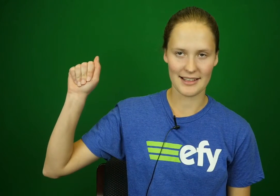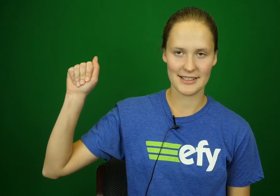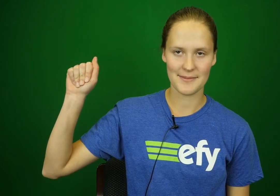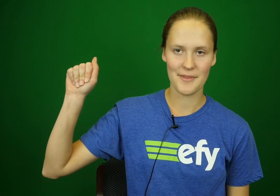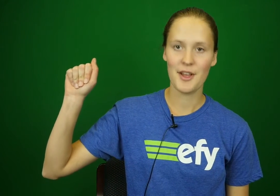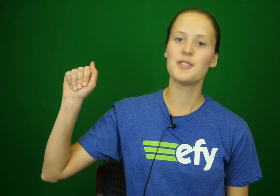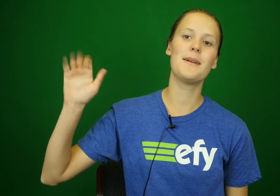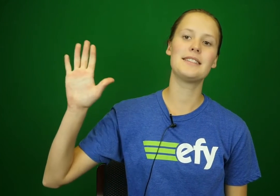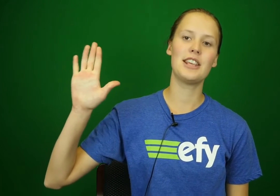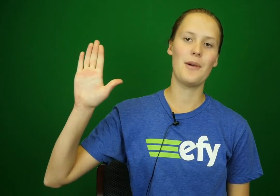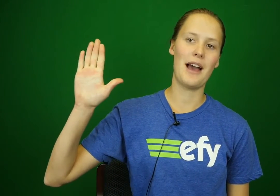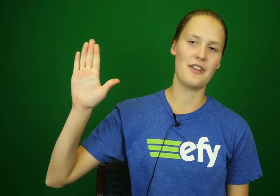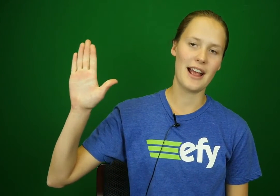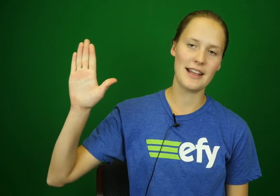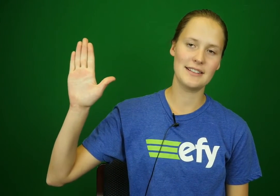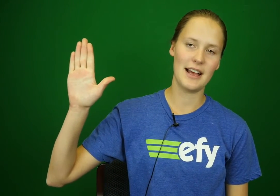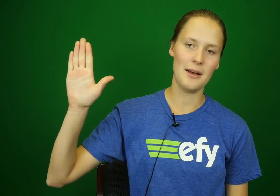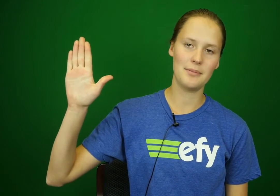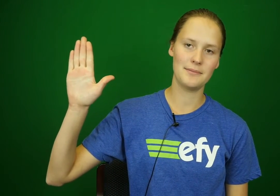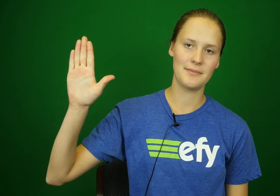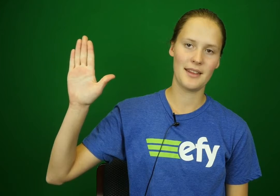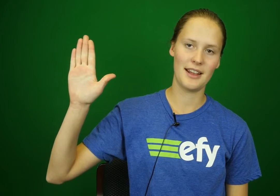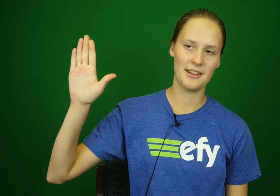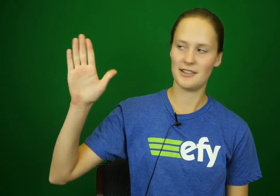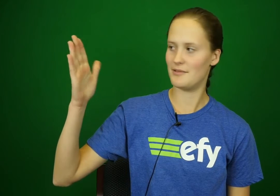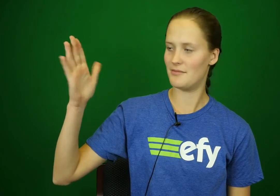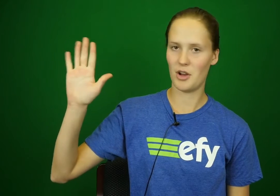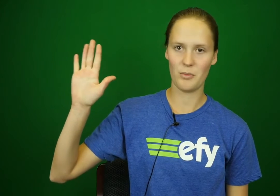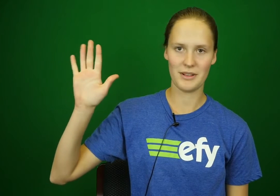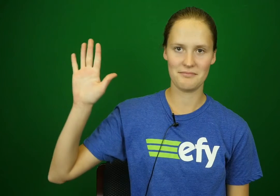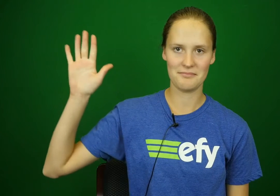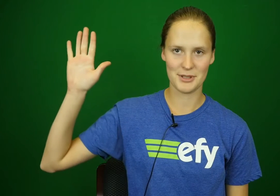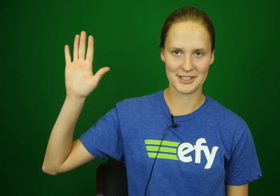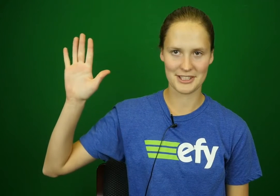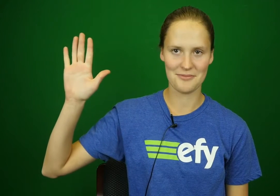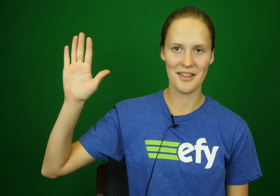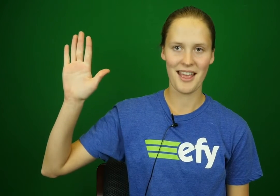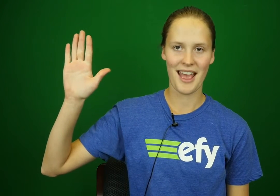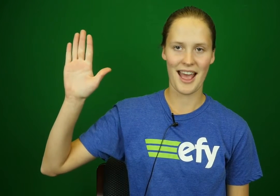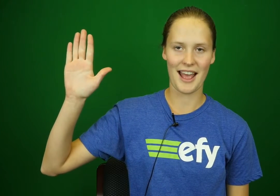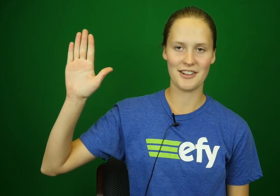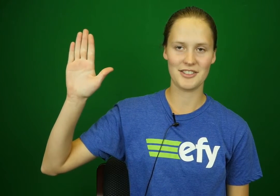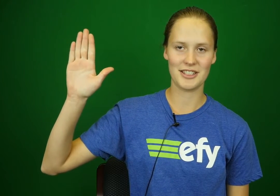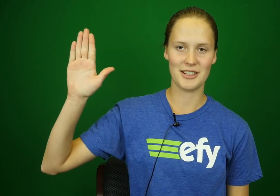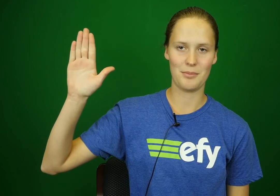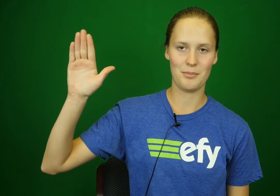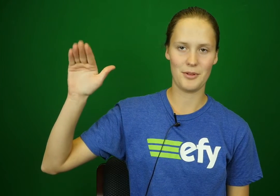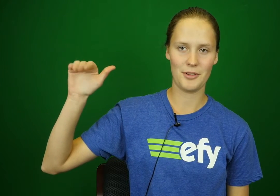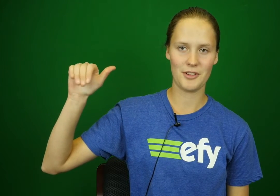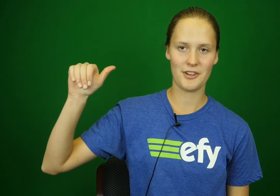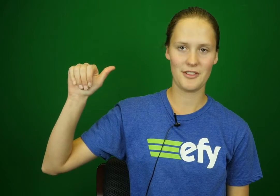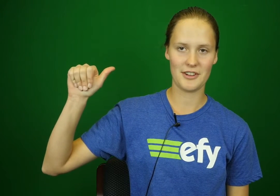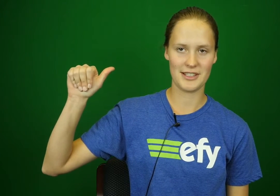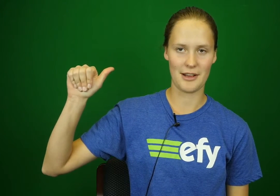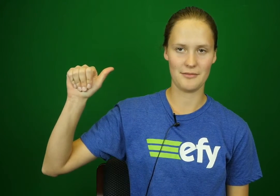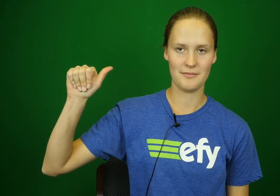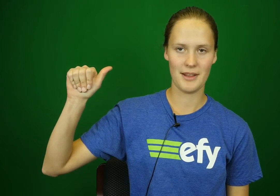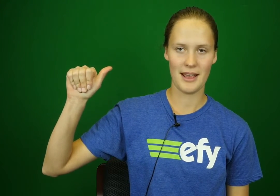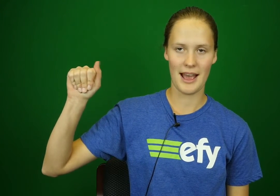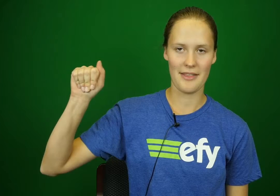this. So basically you have your hand up in an open position, and you're just going to pull your fingers down, and